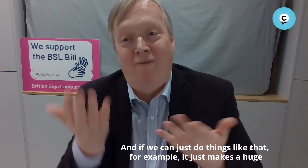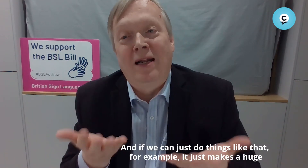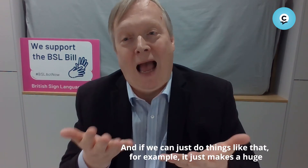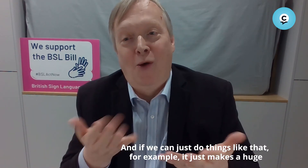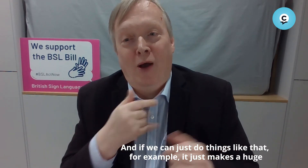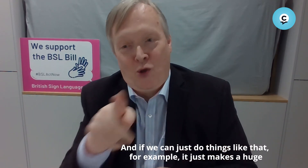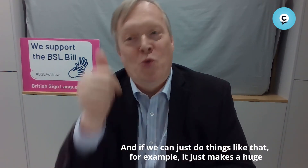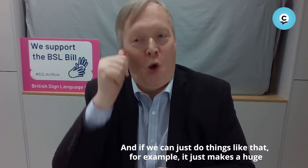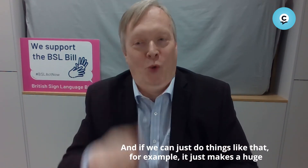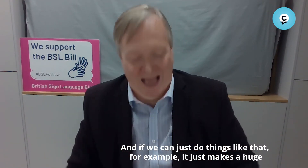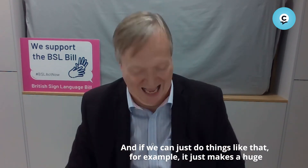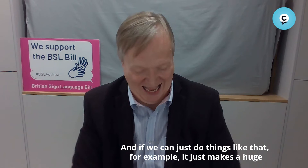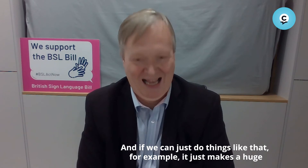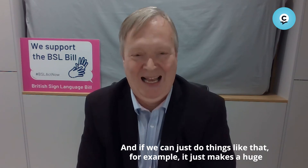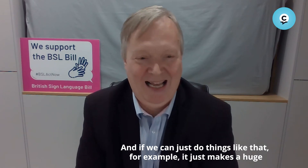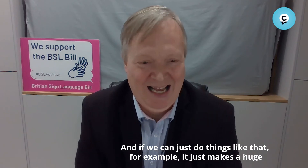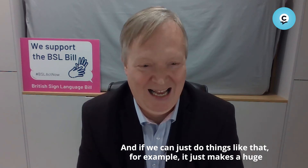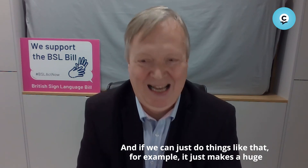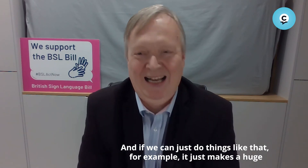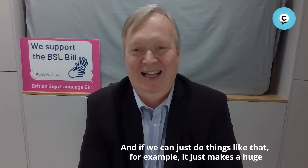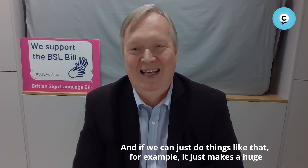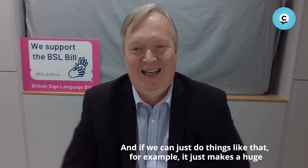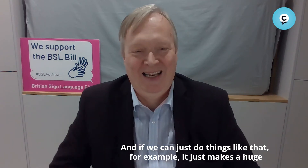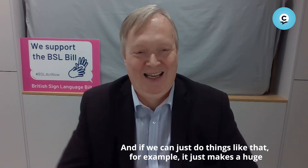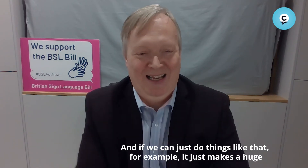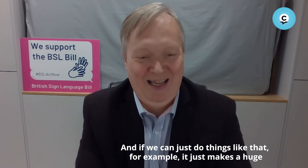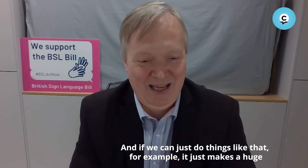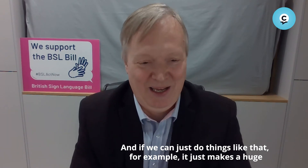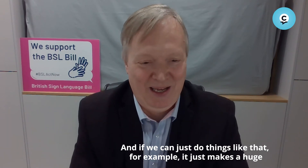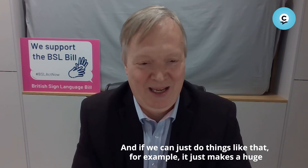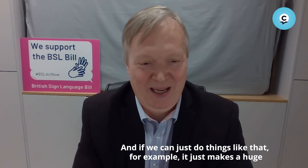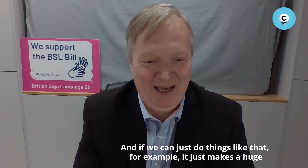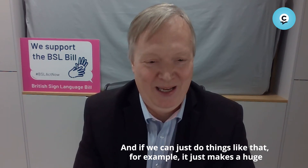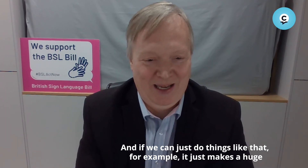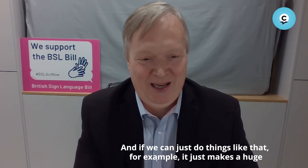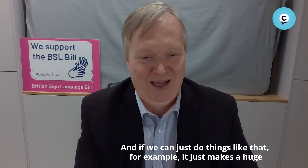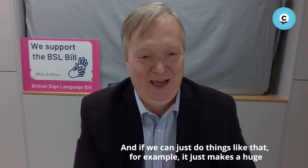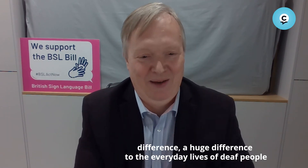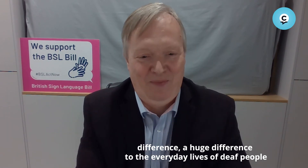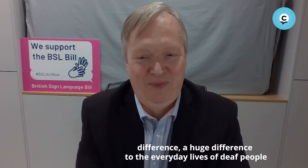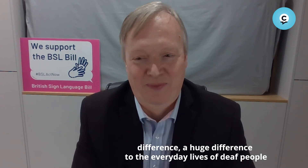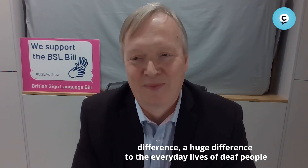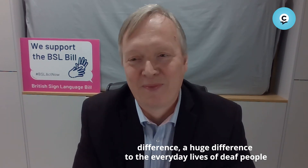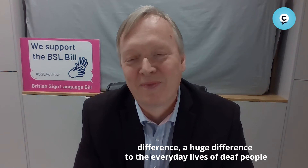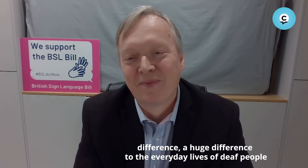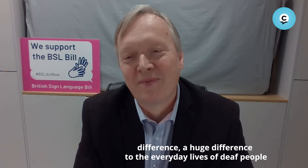if we can just do things like that, for example, it just makes a huge difference to